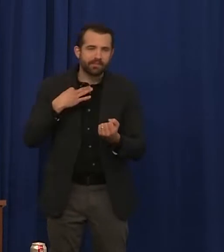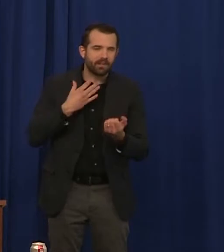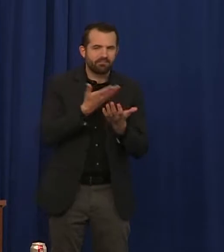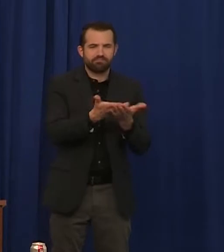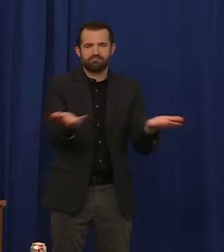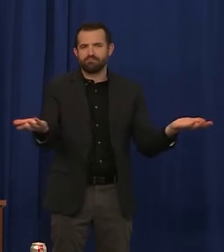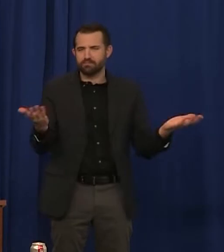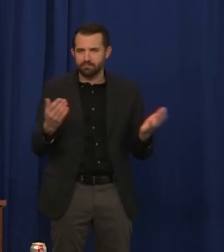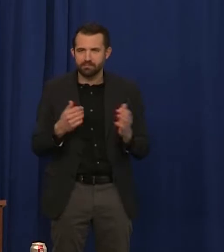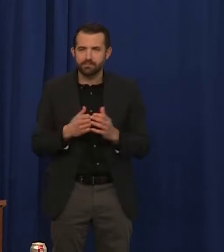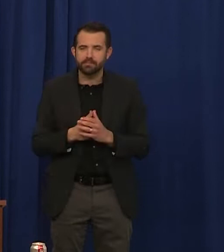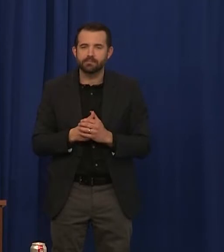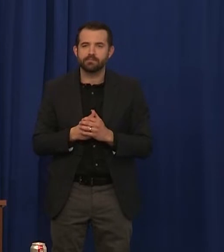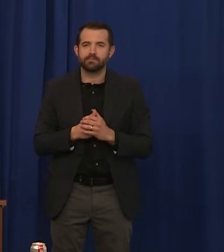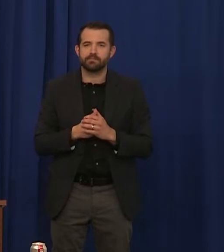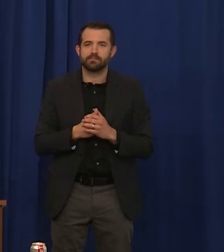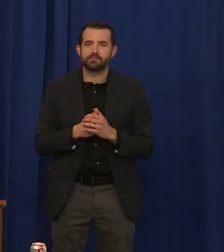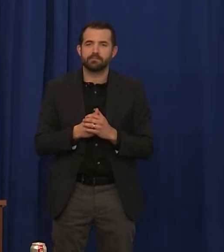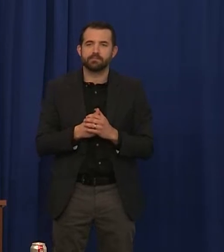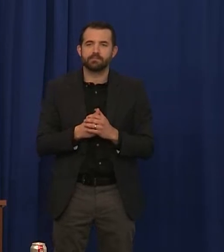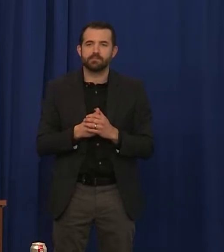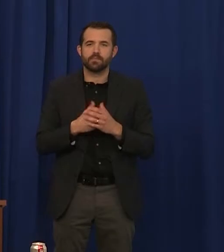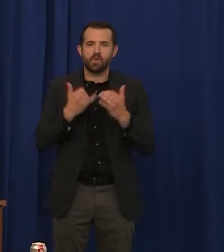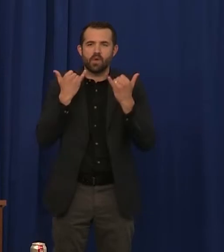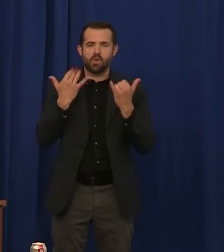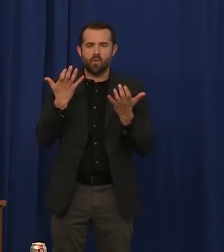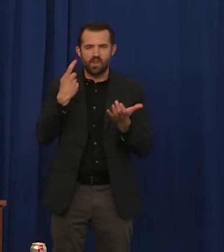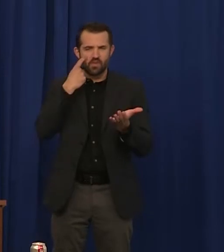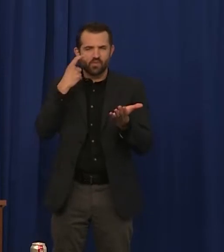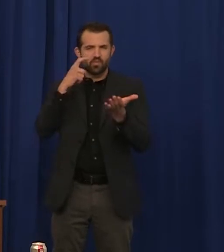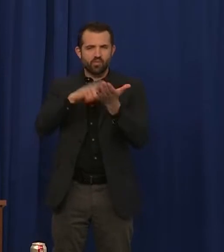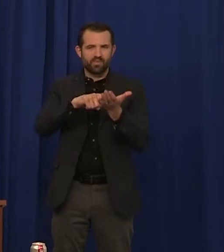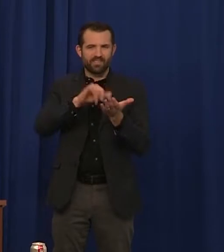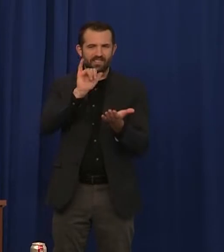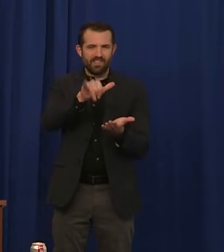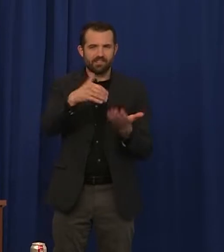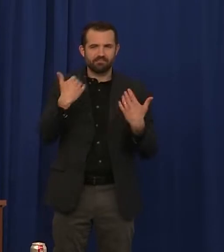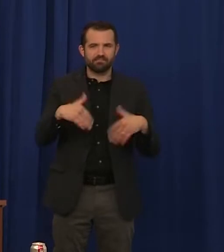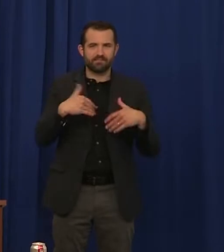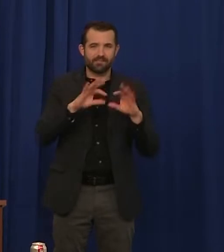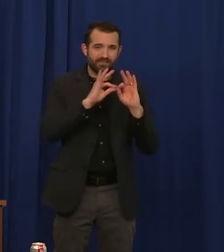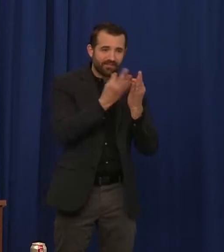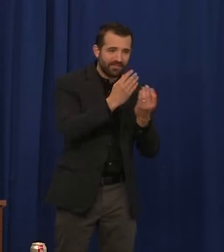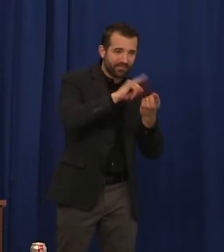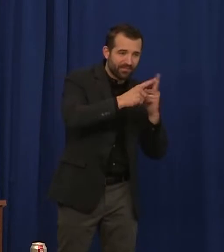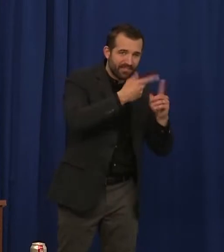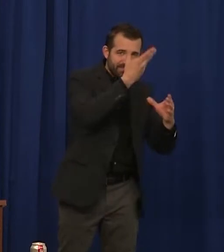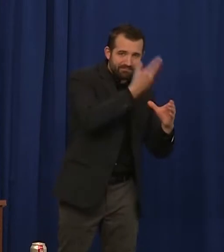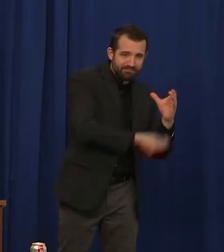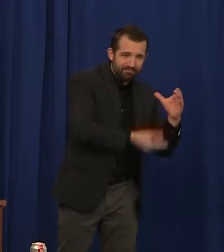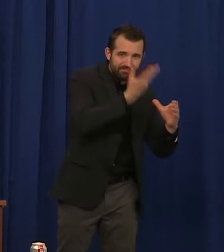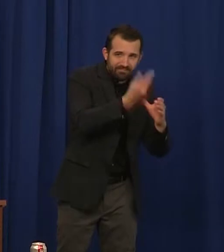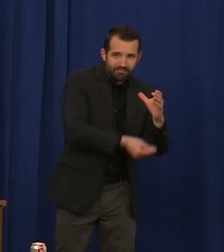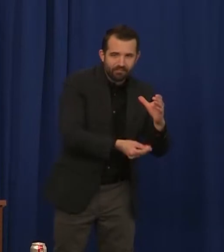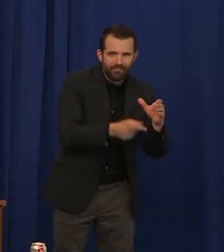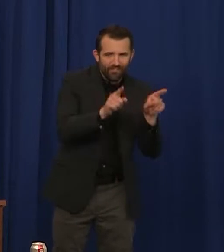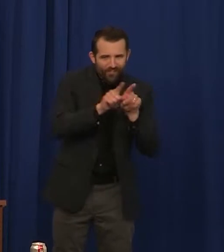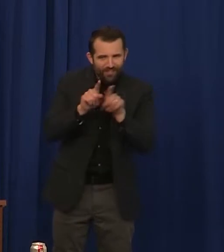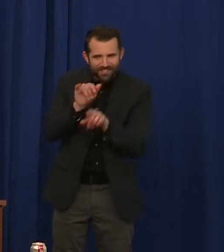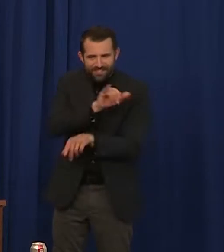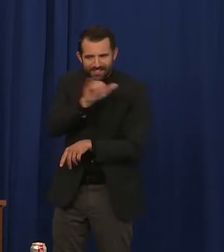and validate the loss that caregivers have faced, but also thank the grief